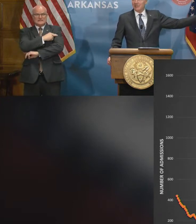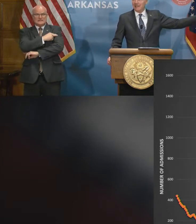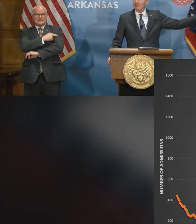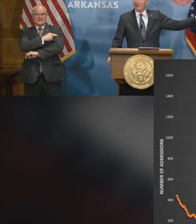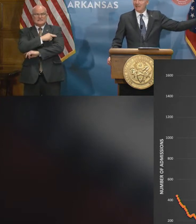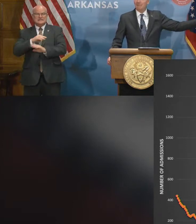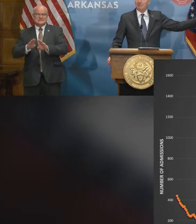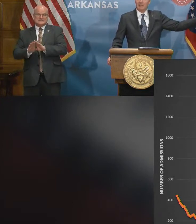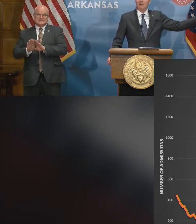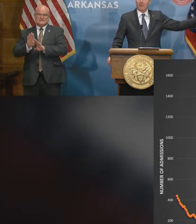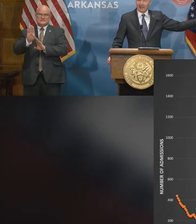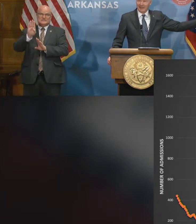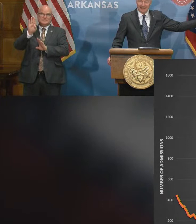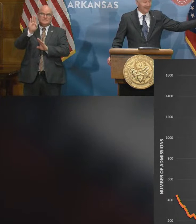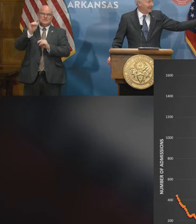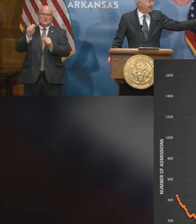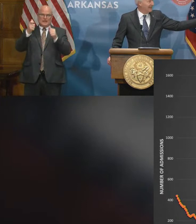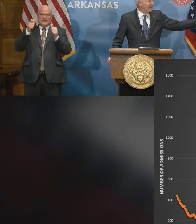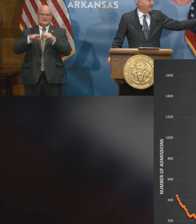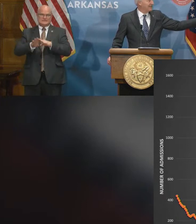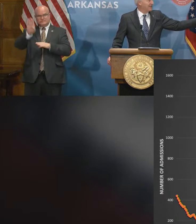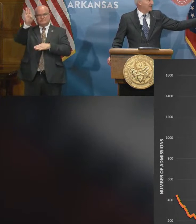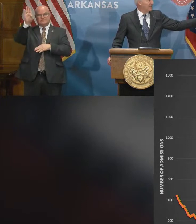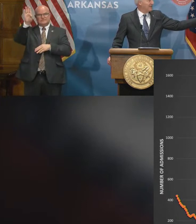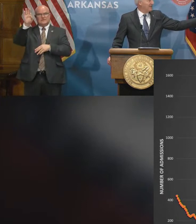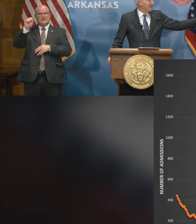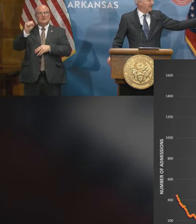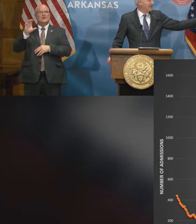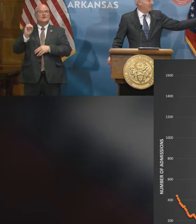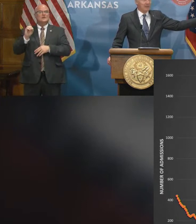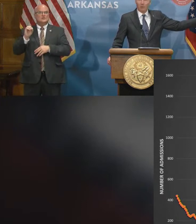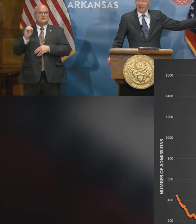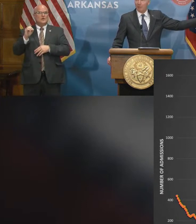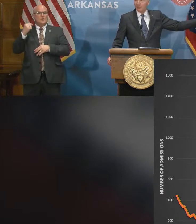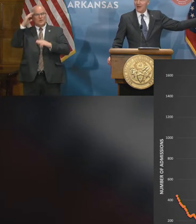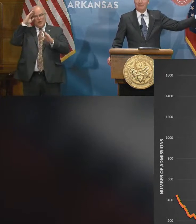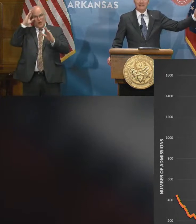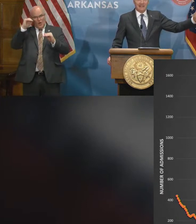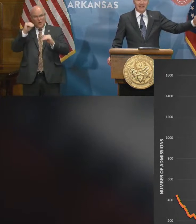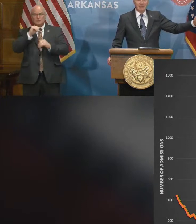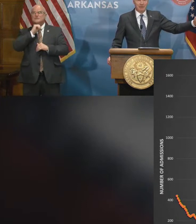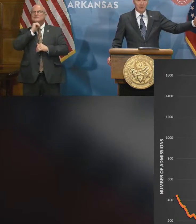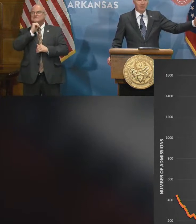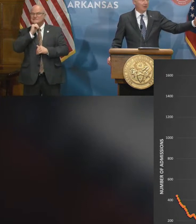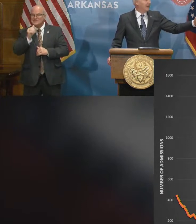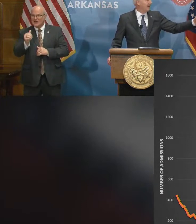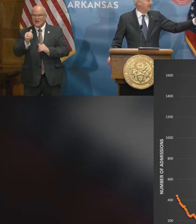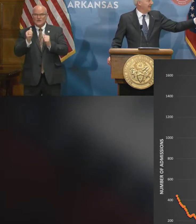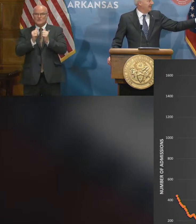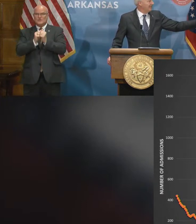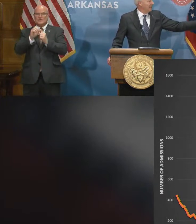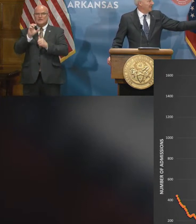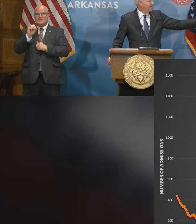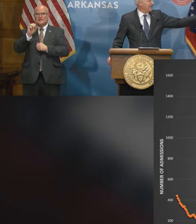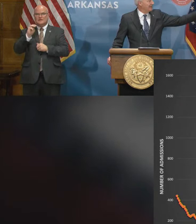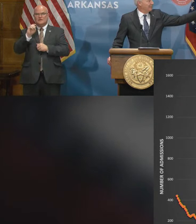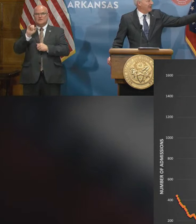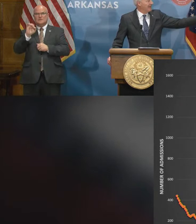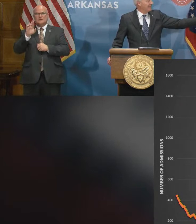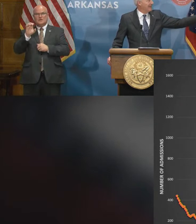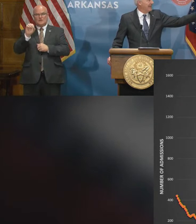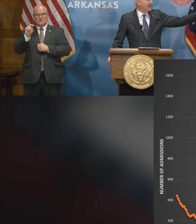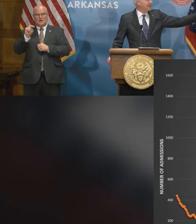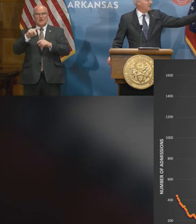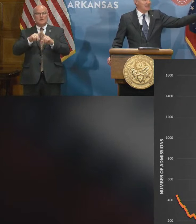very steep and comes very quickly. And so we hope that will not be the case with Omicron, but if